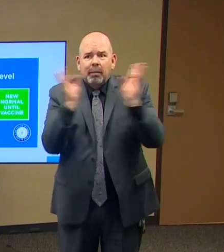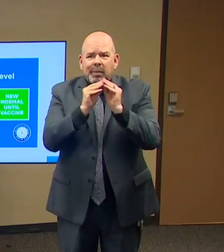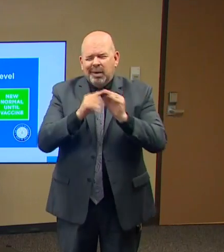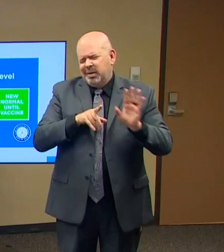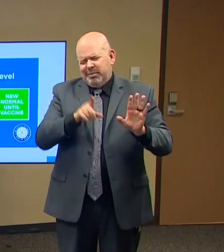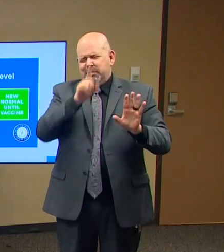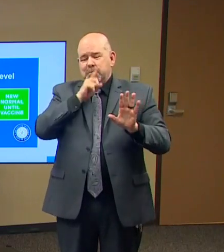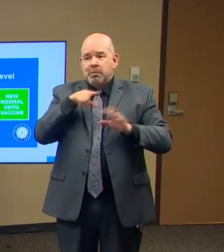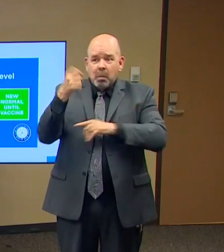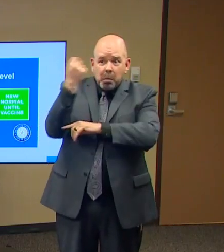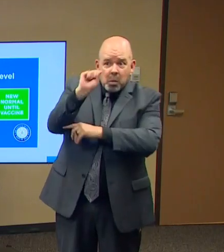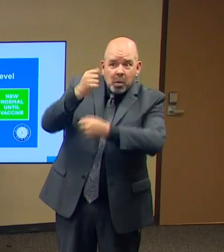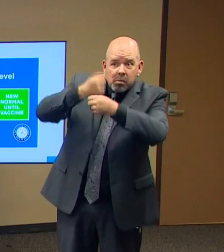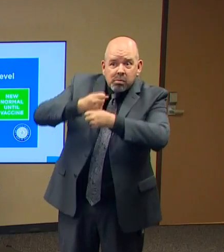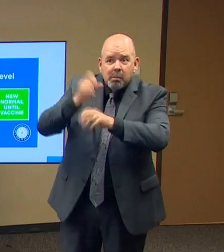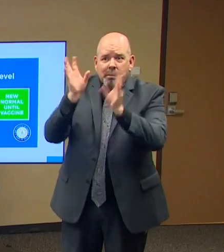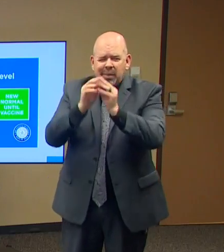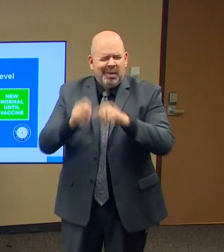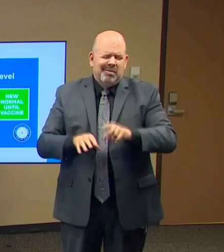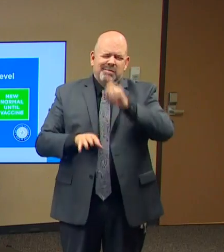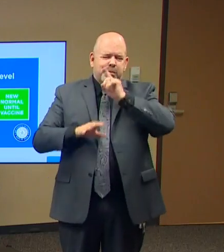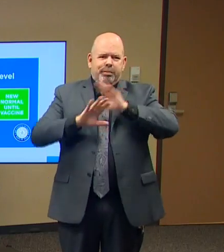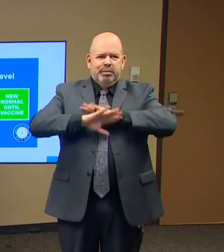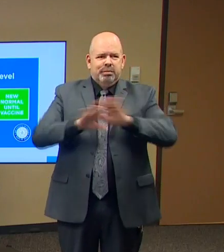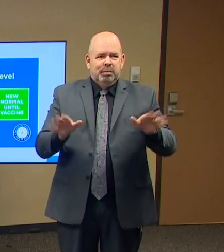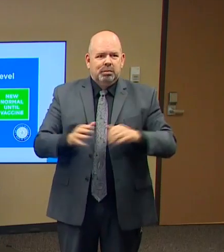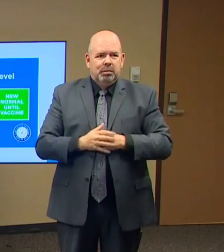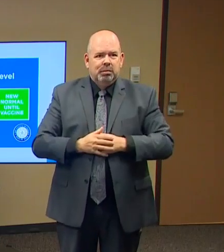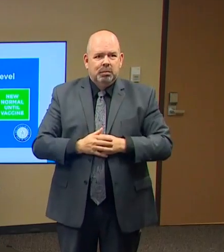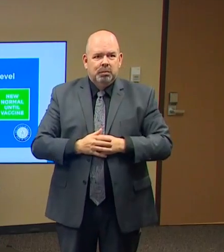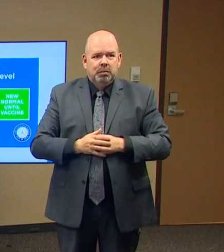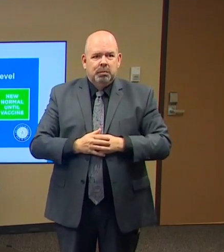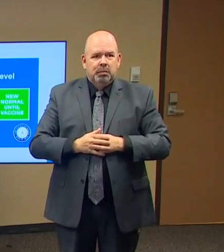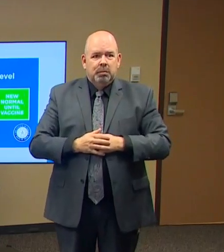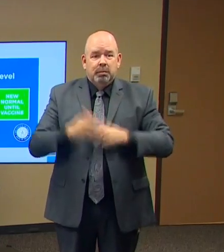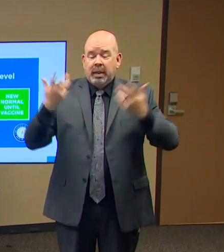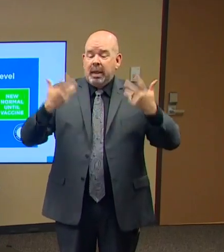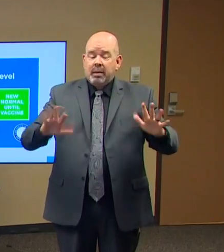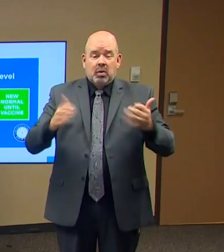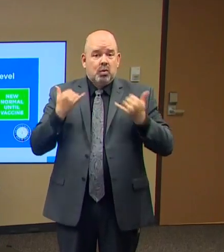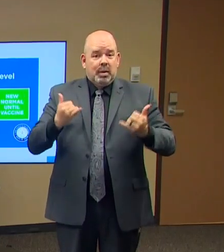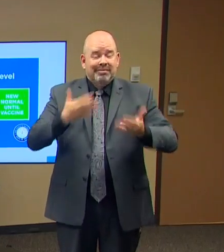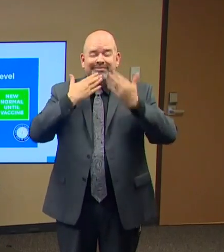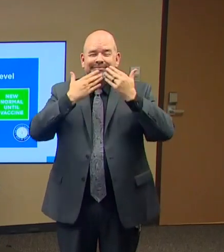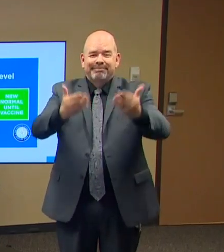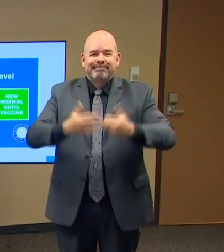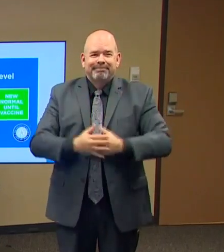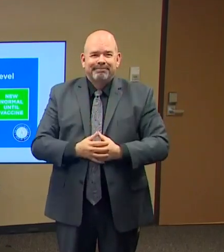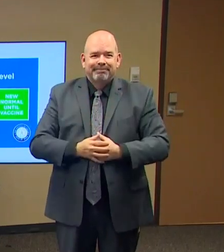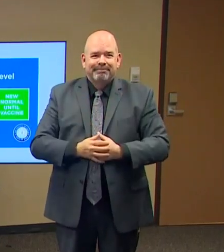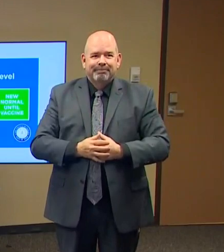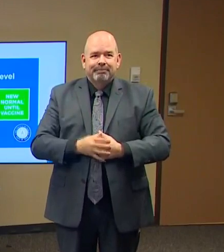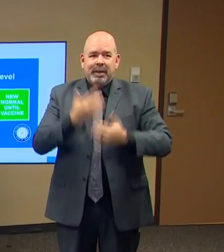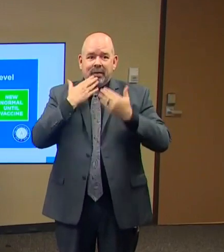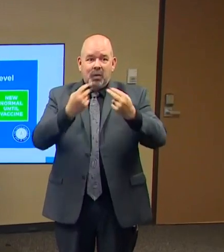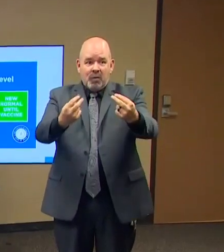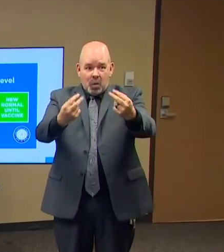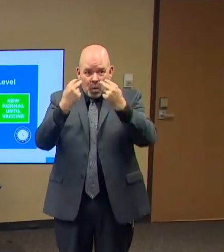who are in close contact with you. With that, thank you so much, for covering this today.